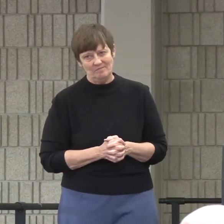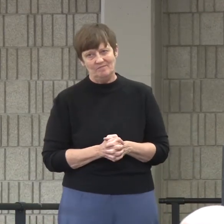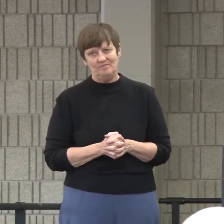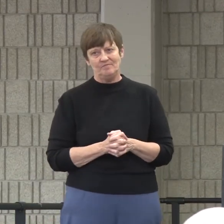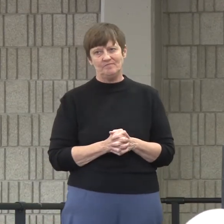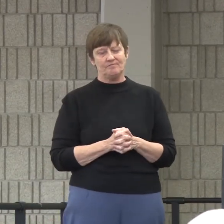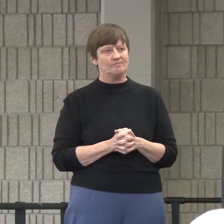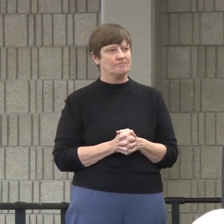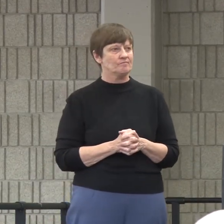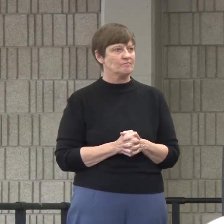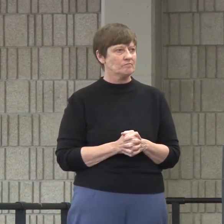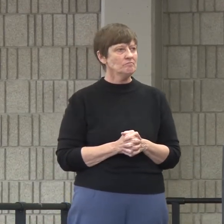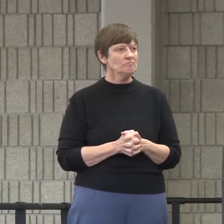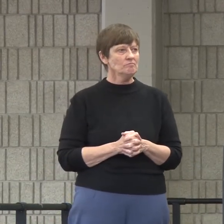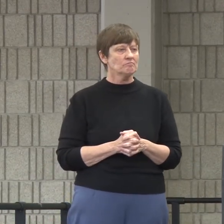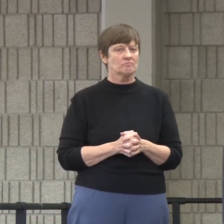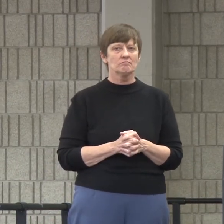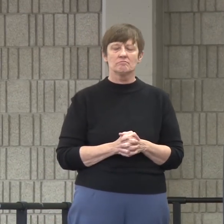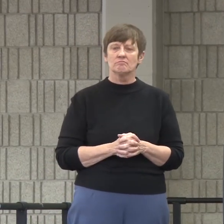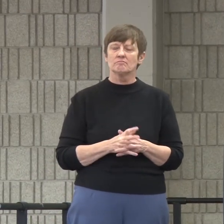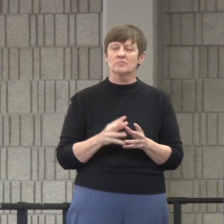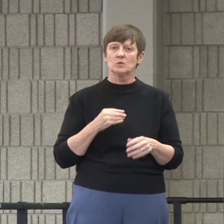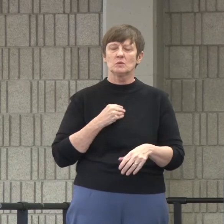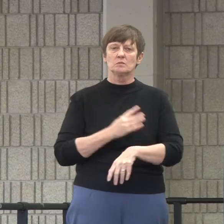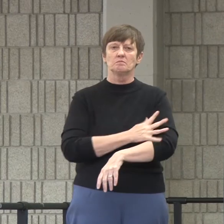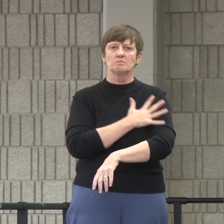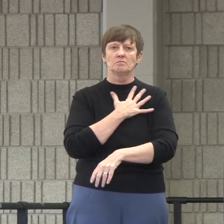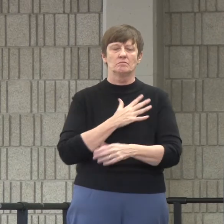was very, very moving and